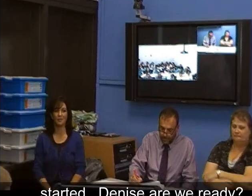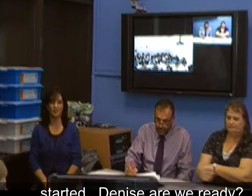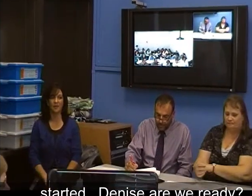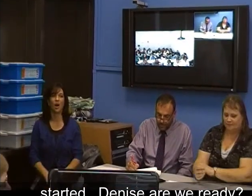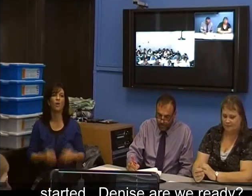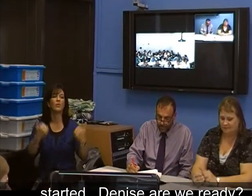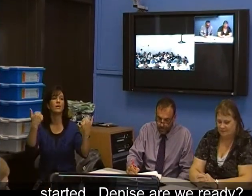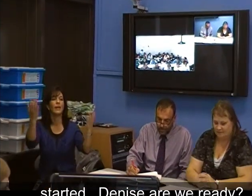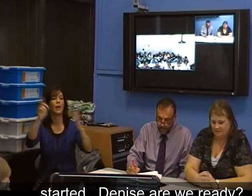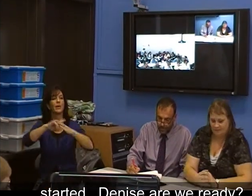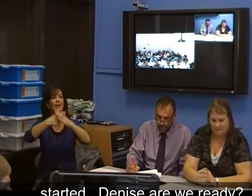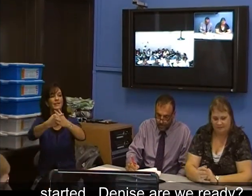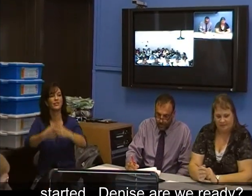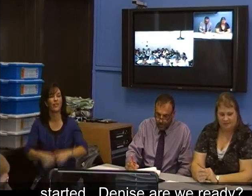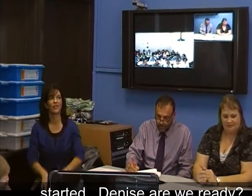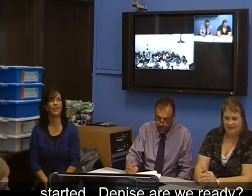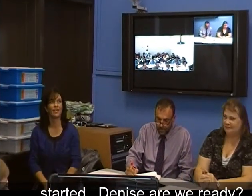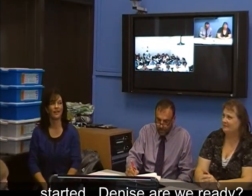started.